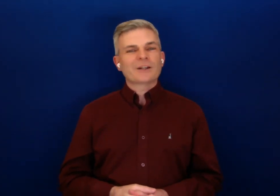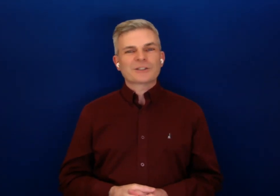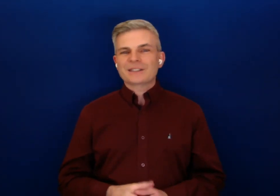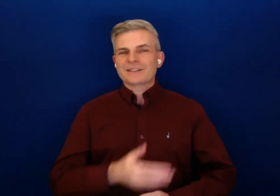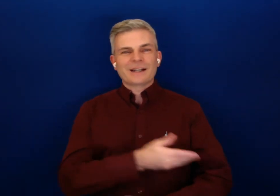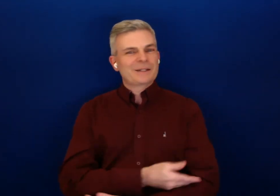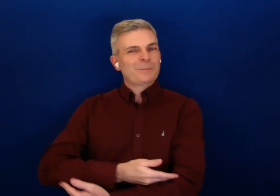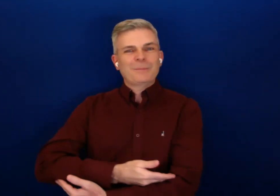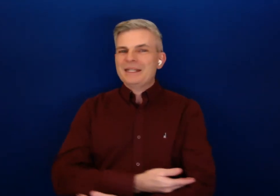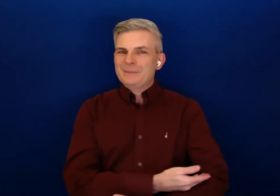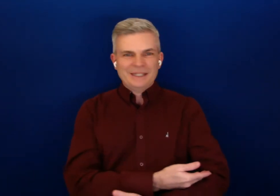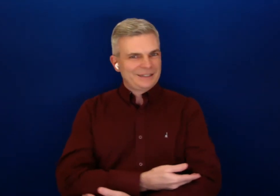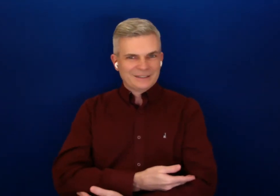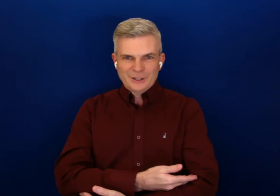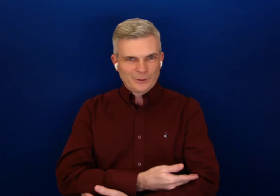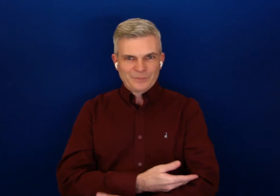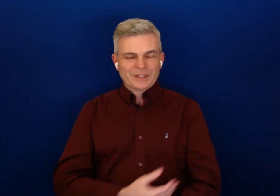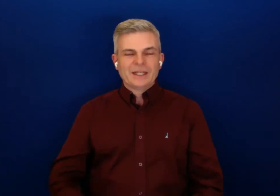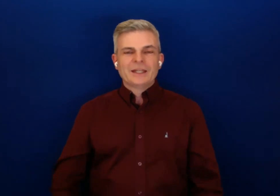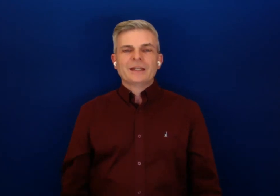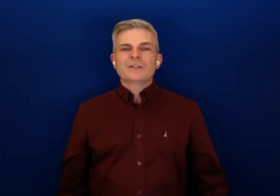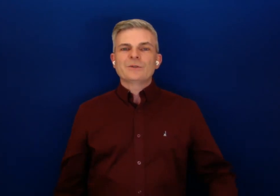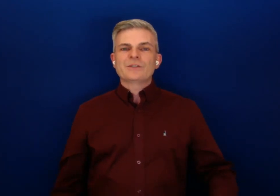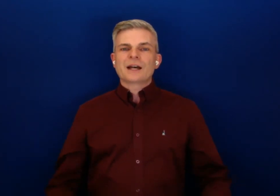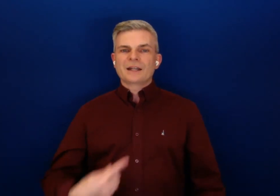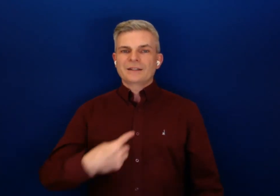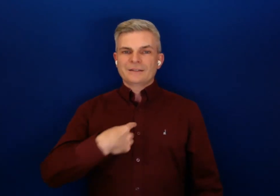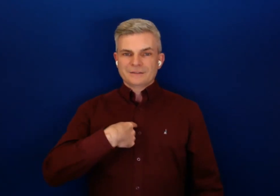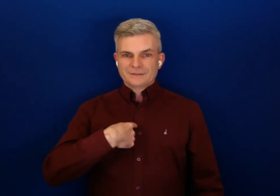actually sign baby. No, you sign,